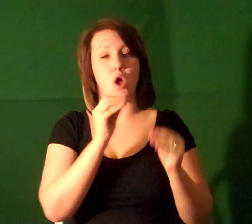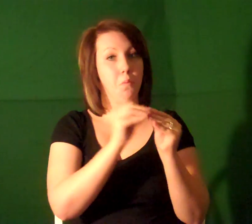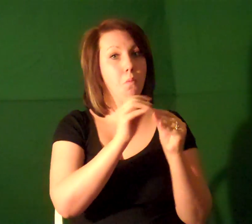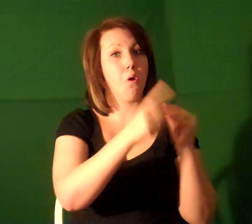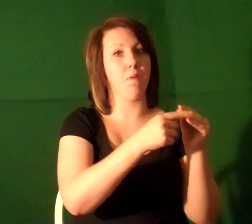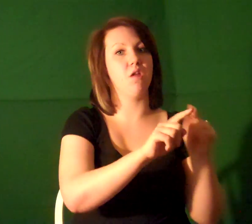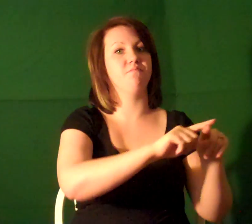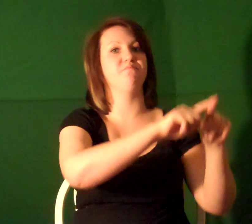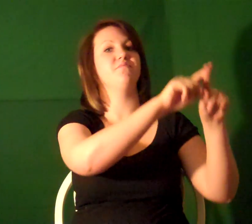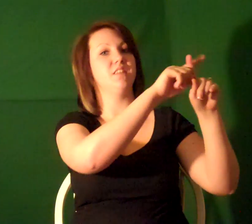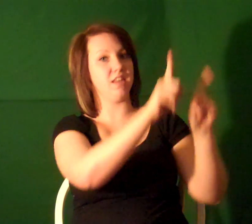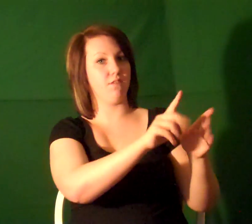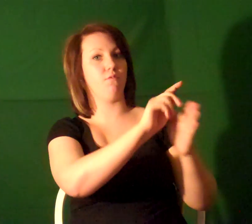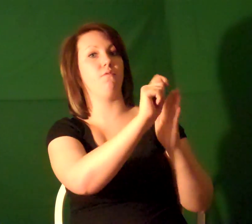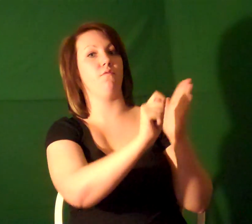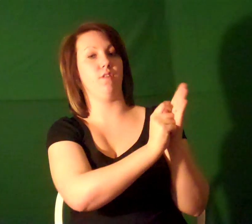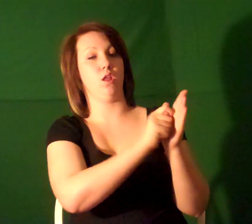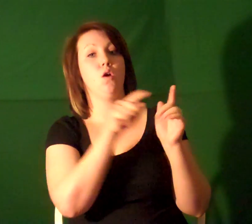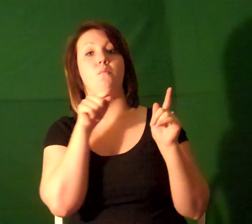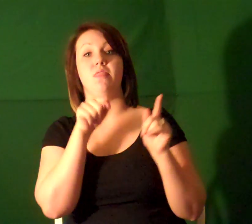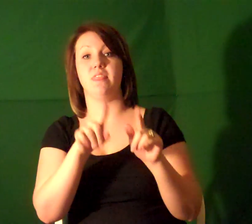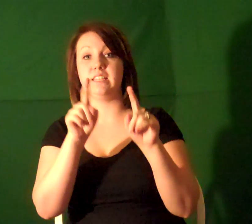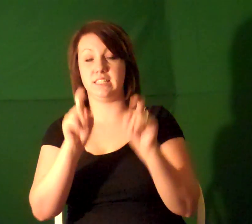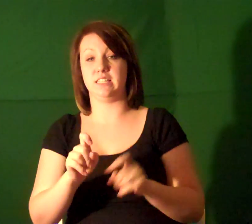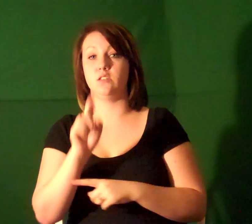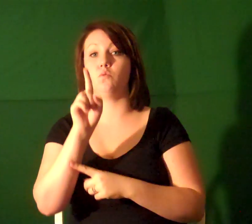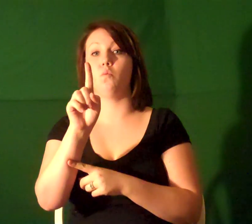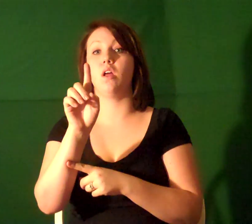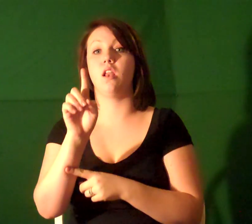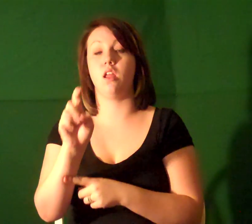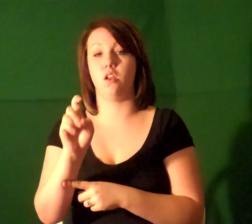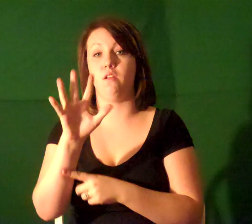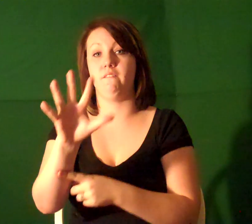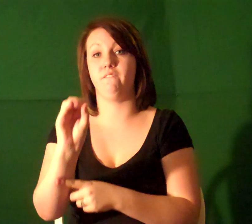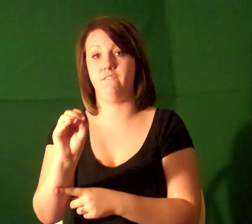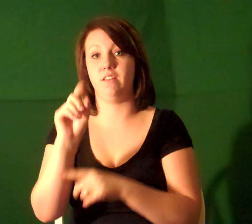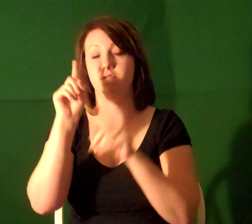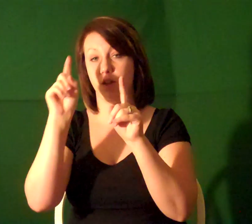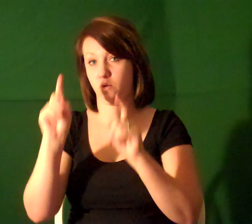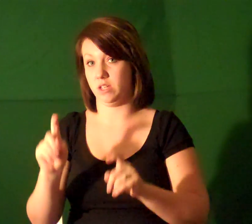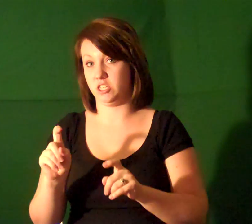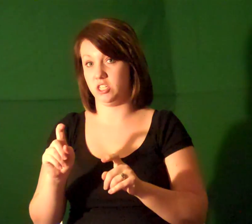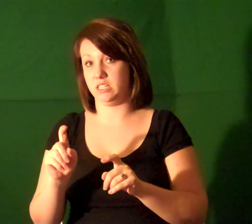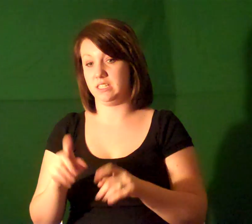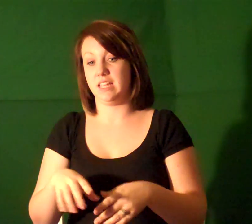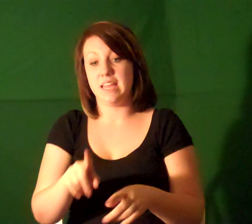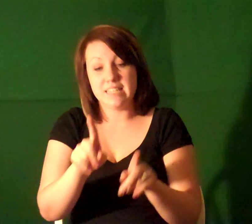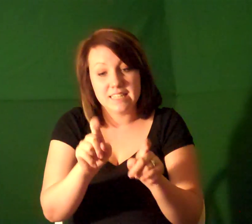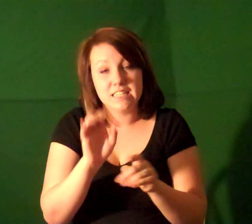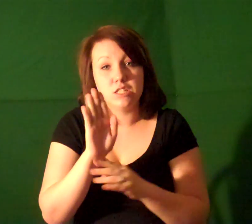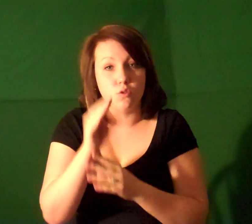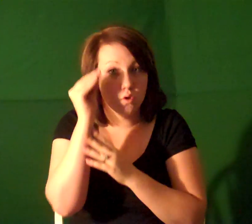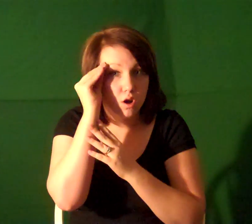is 150 questions that are going to test your knowledge of being an interpreter, the interpreting